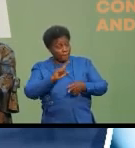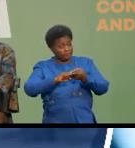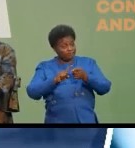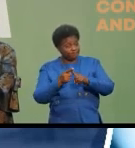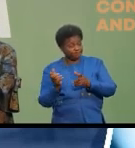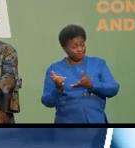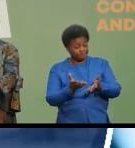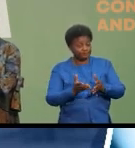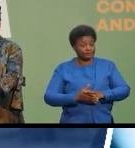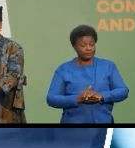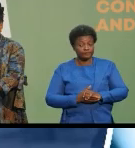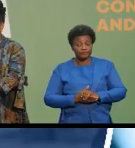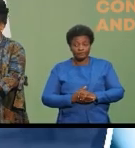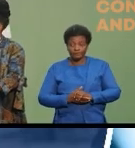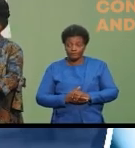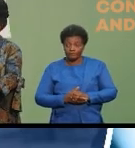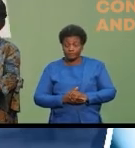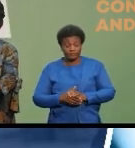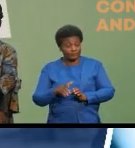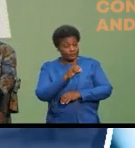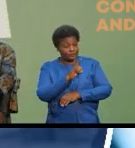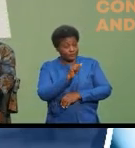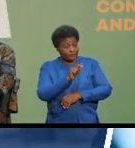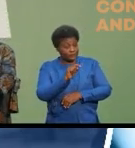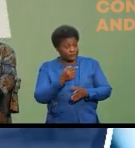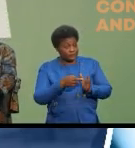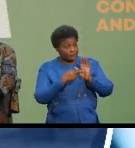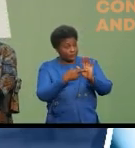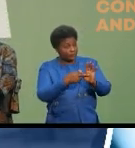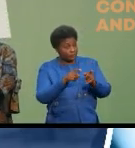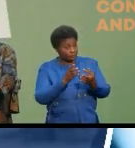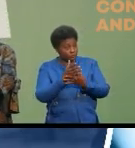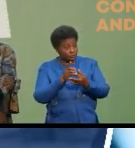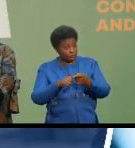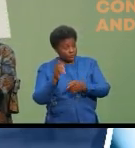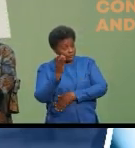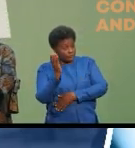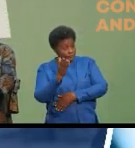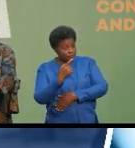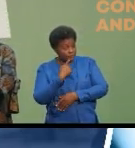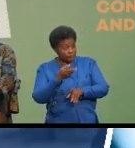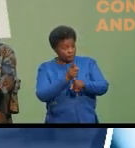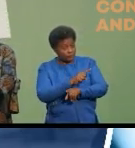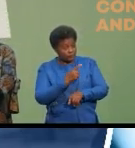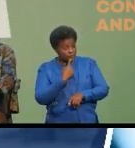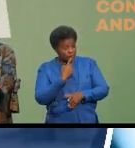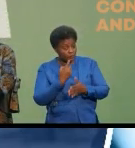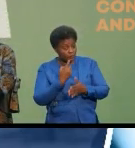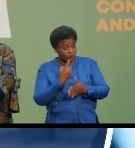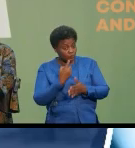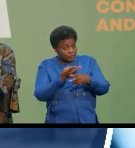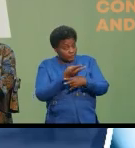this meeting. So data that is referenced throughout the presentation is drawn from estimates